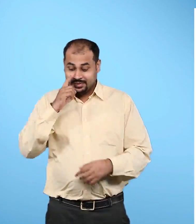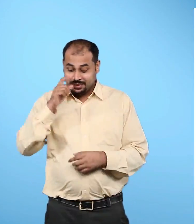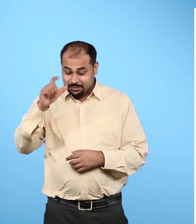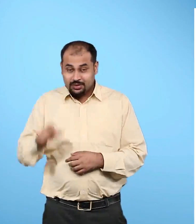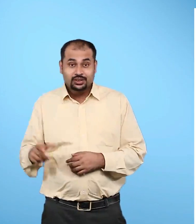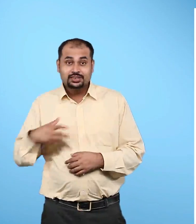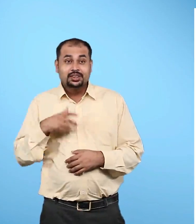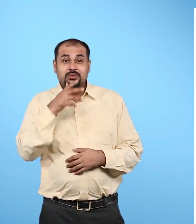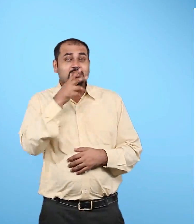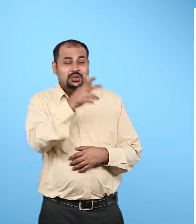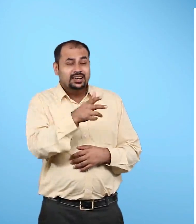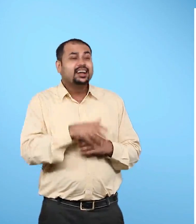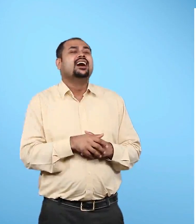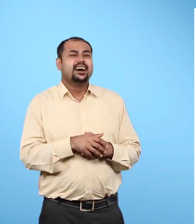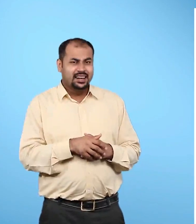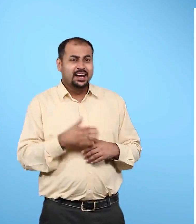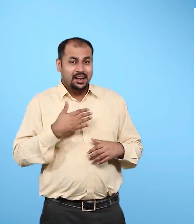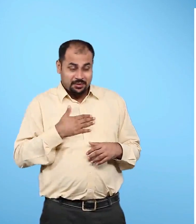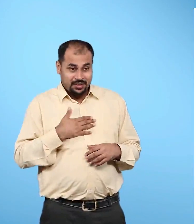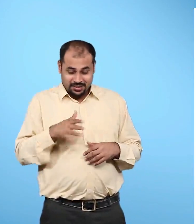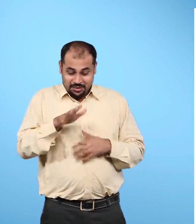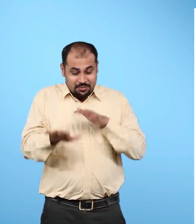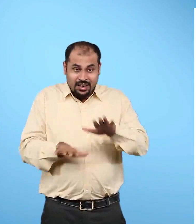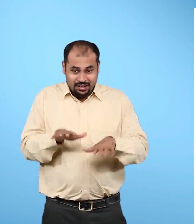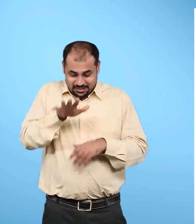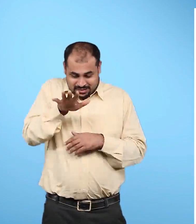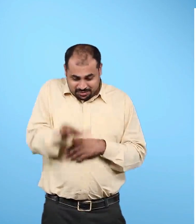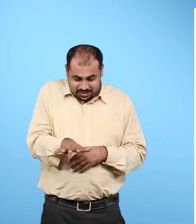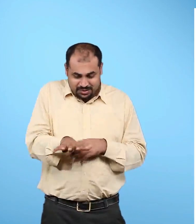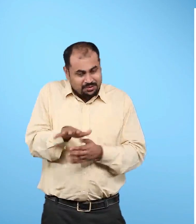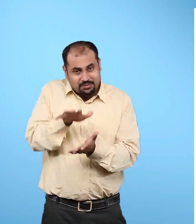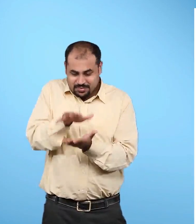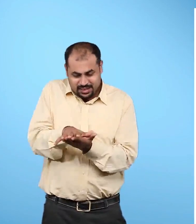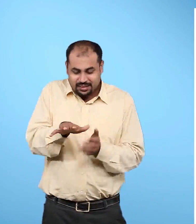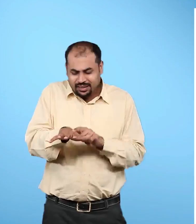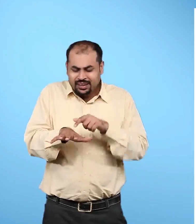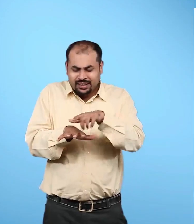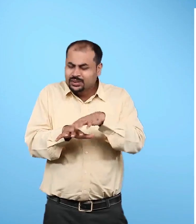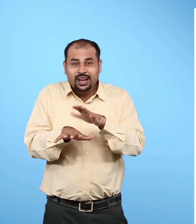The girl responds by saying, "But my footprint is wider."